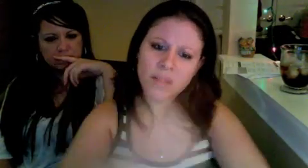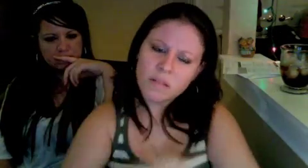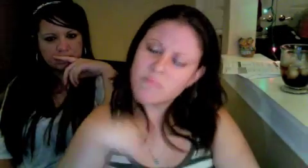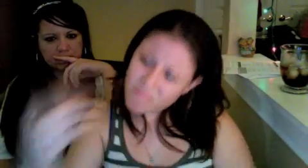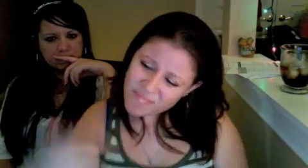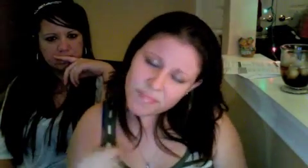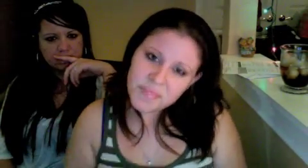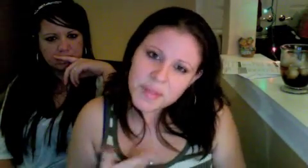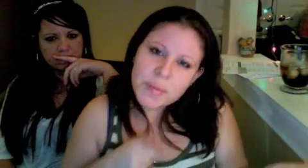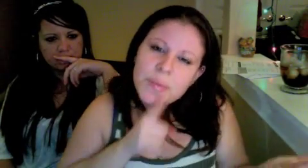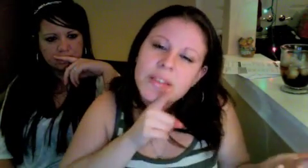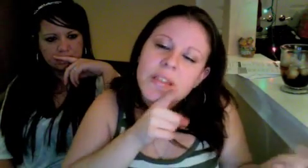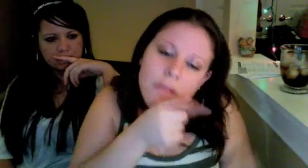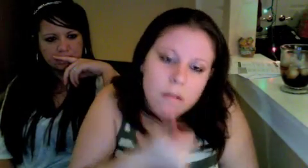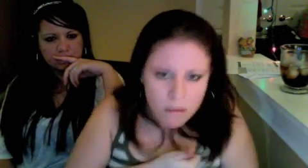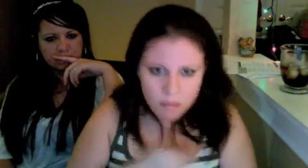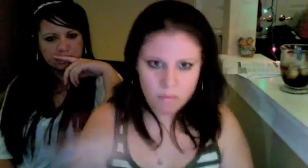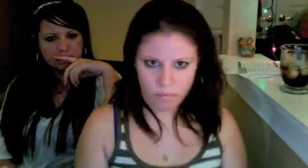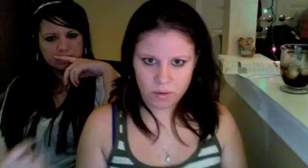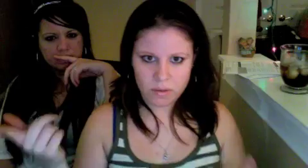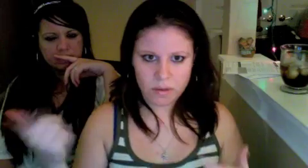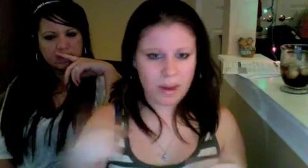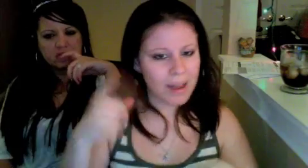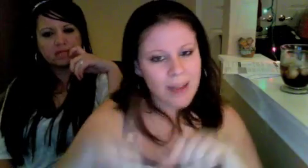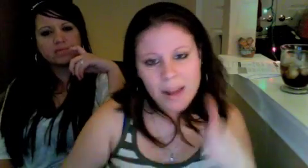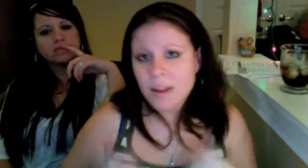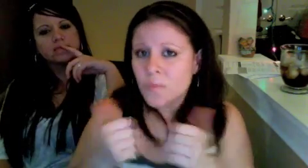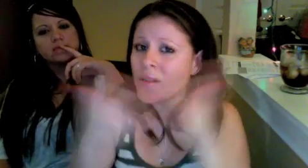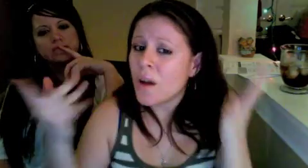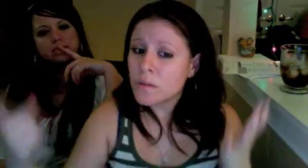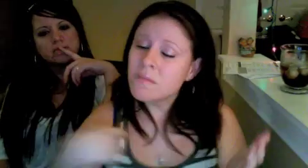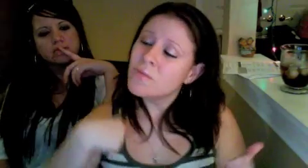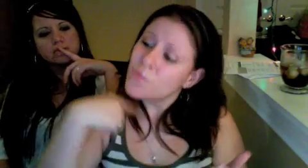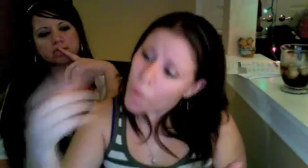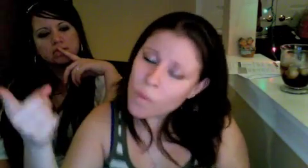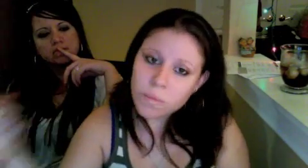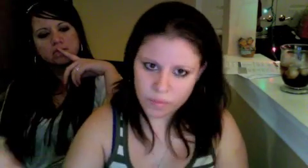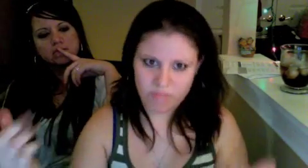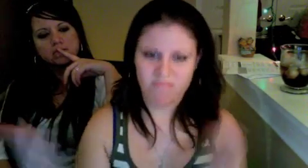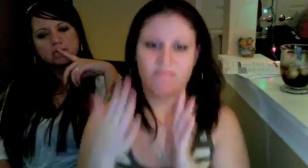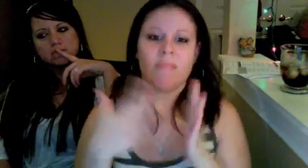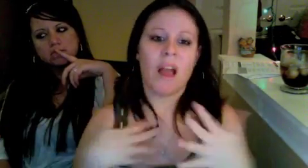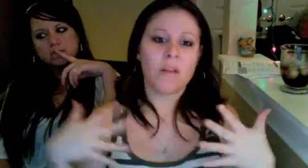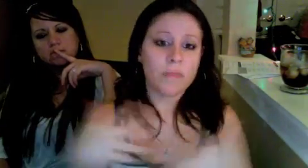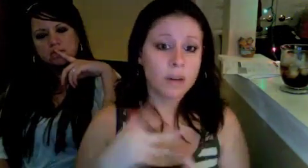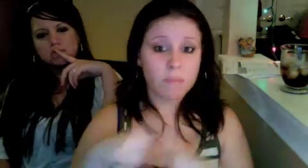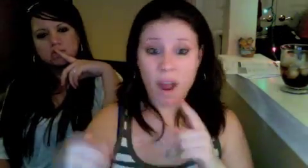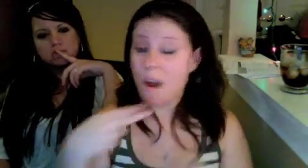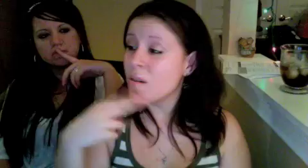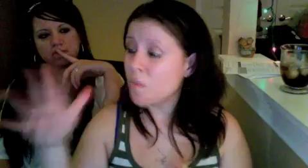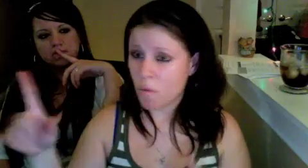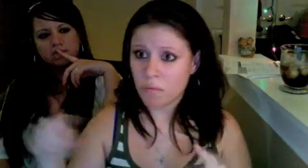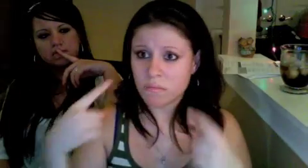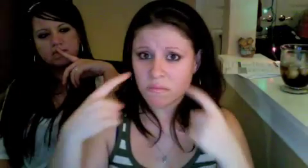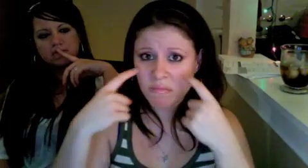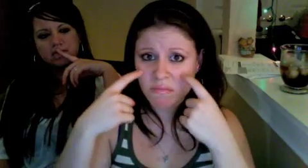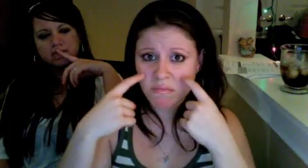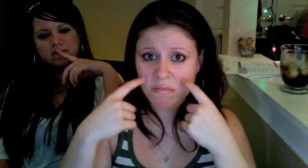day to tell her my feelings was true. I couldn't live without her, so I told her face of my fears. But honey's only response was a face full of